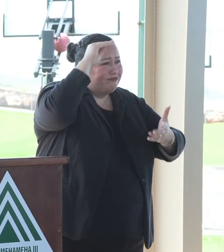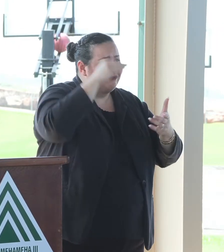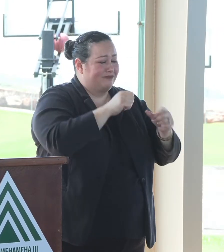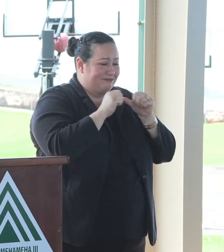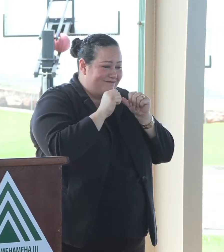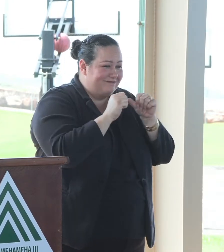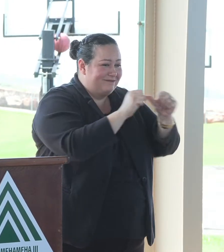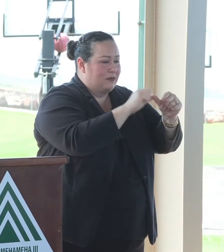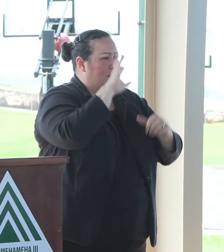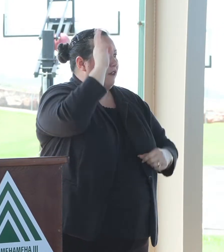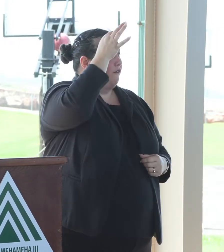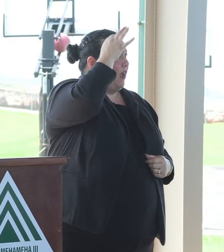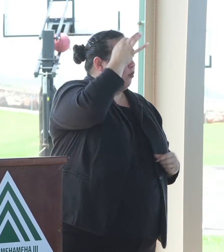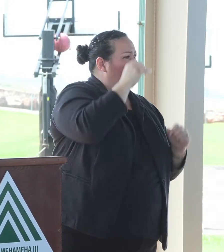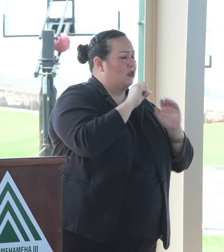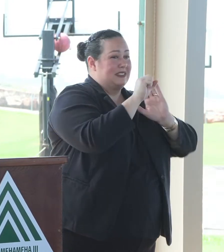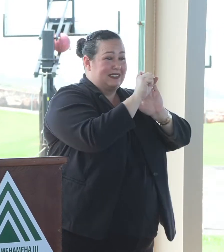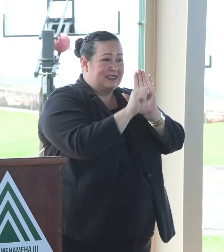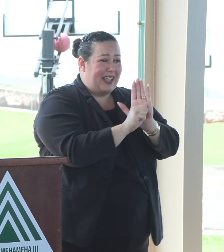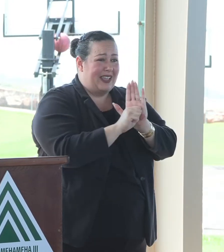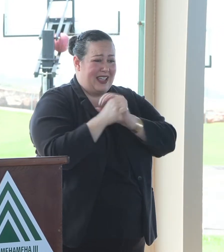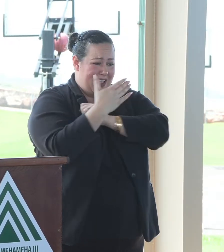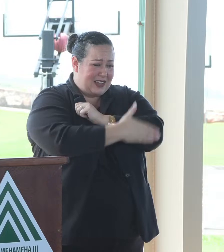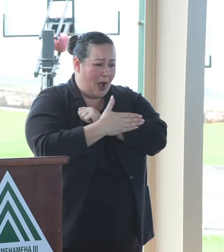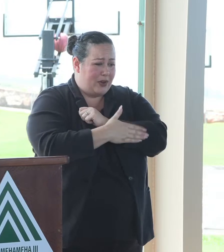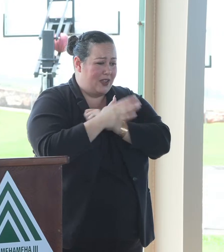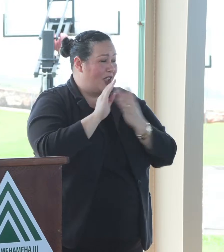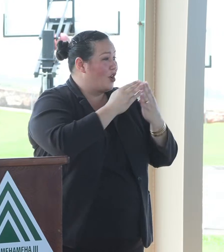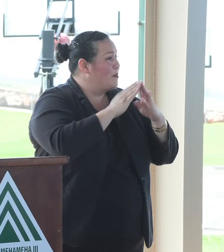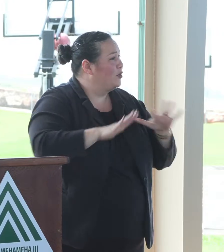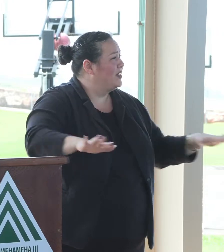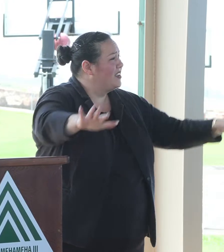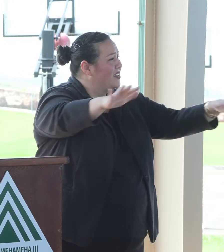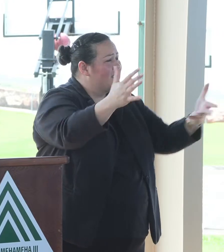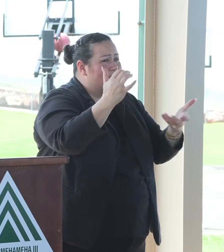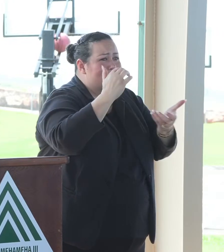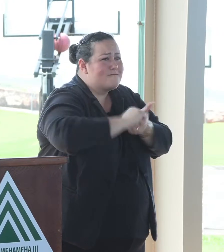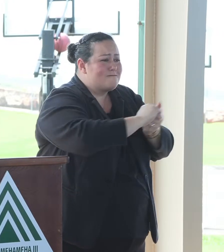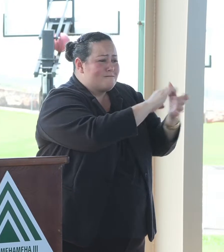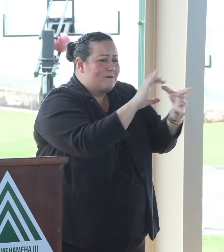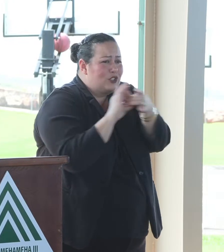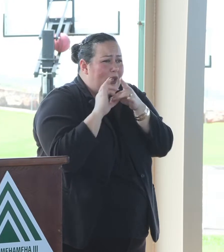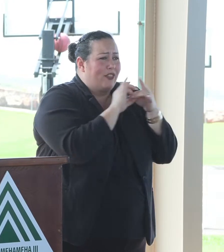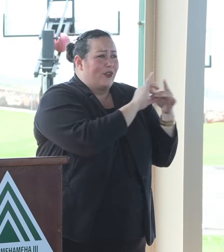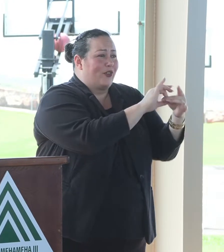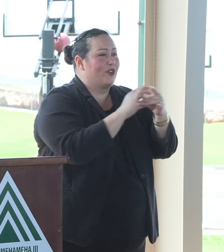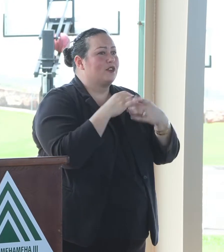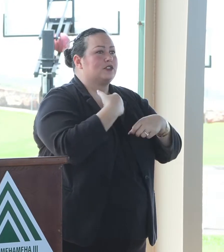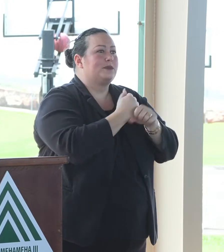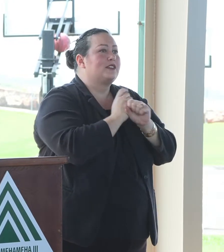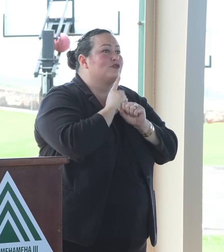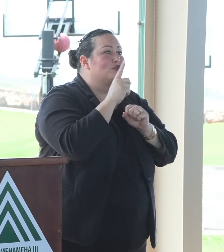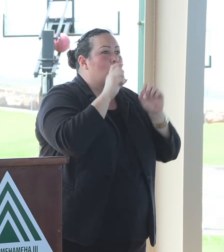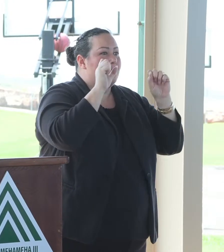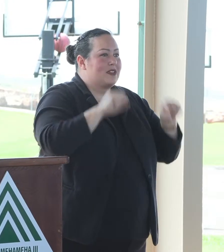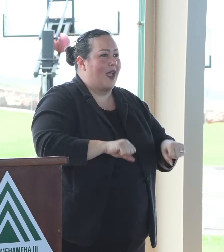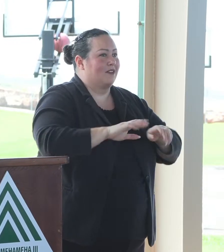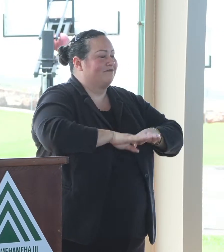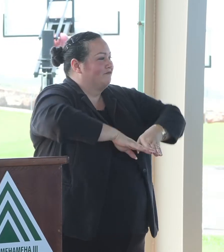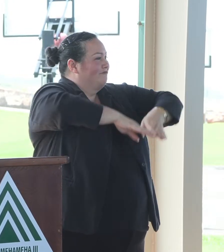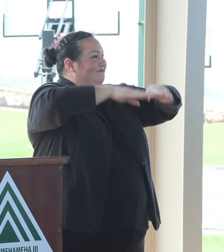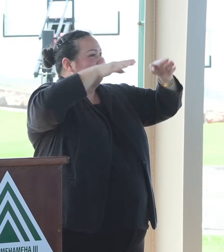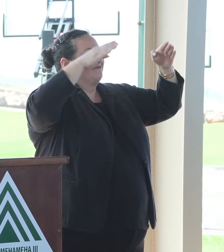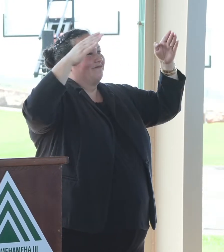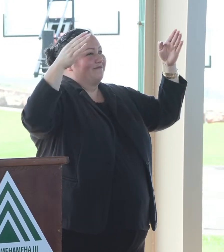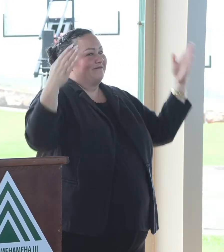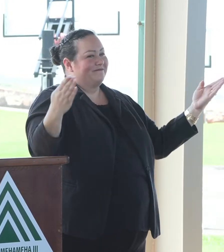federal, state, county, and community partners who have come together to ensure that we can open this wonderful